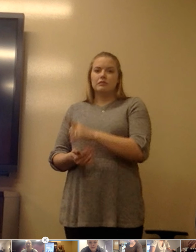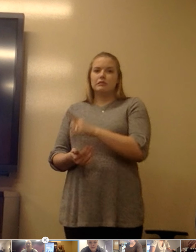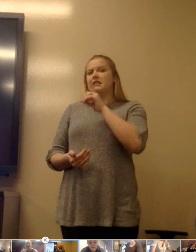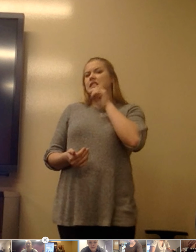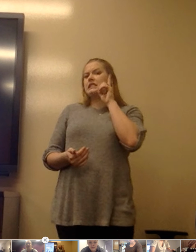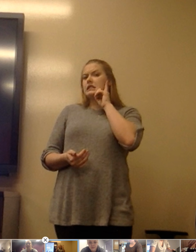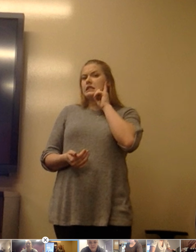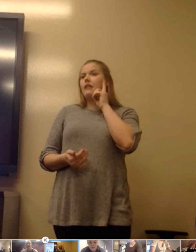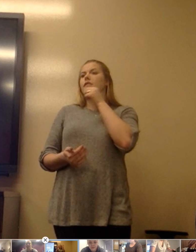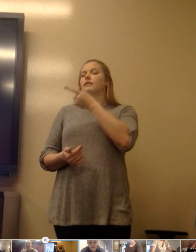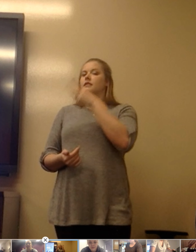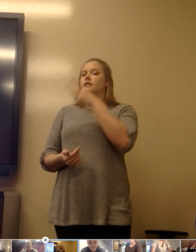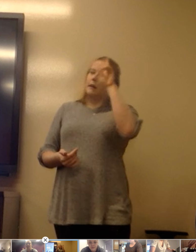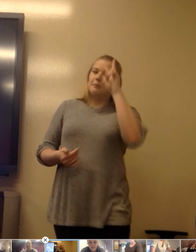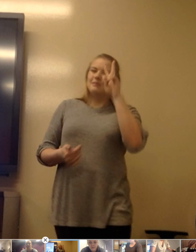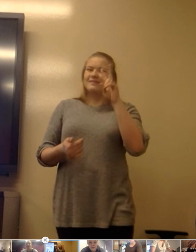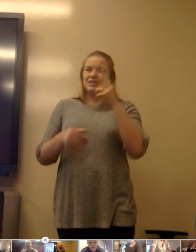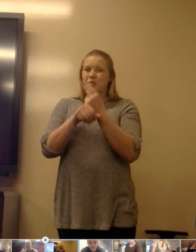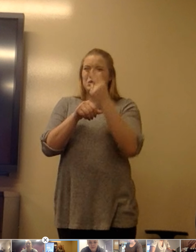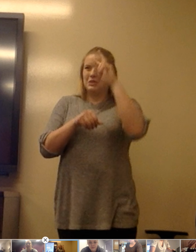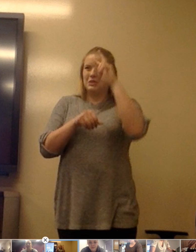And it was in Hartford, Connecticut.